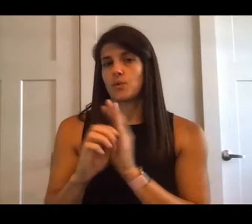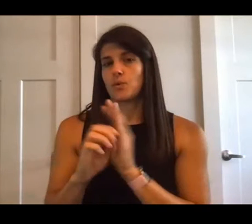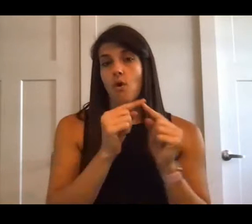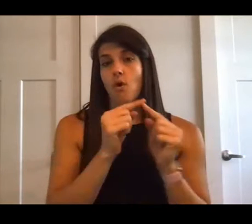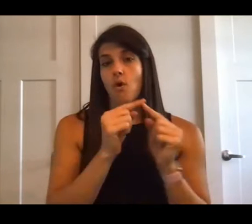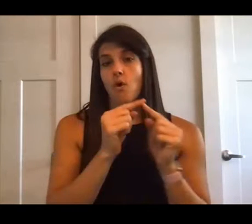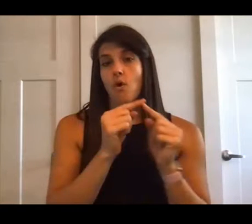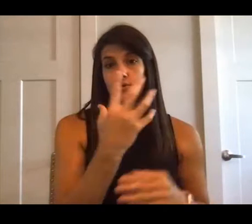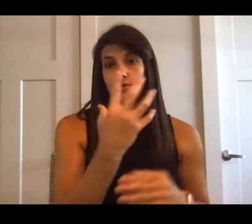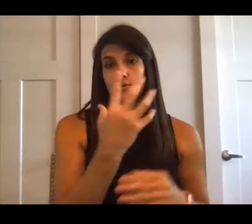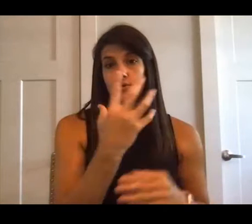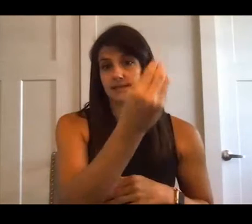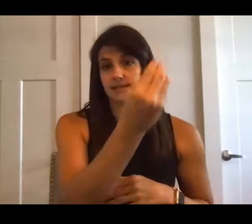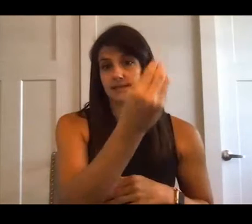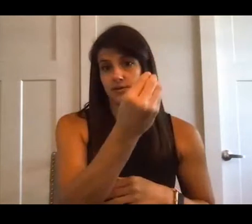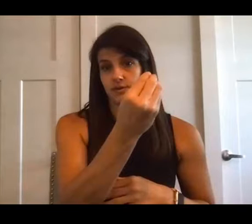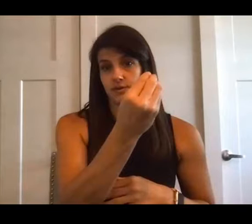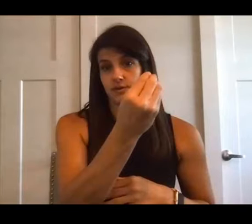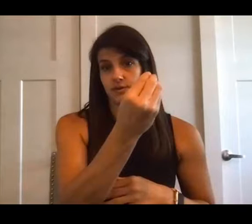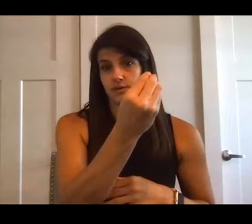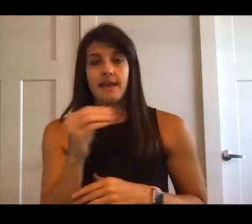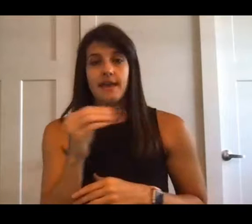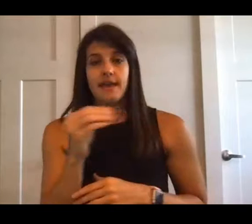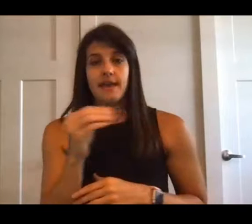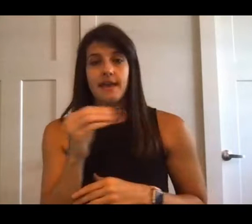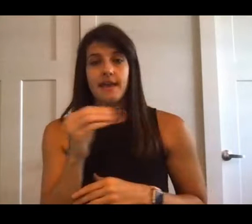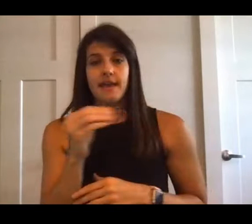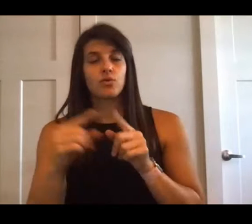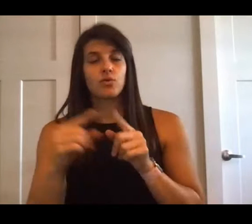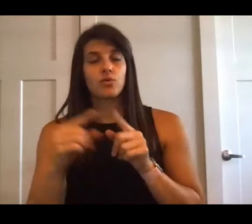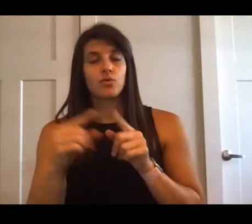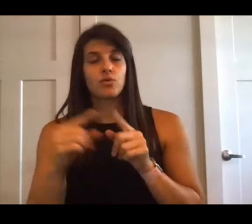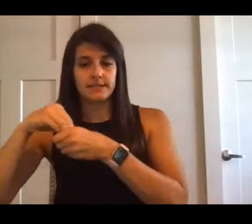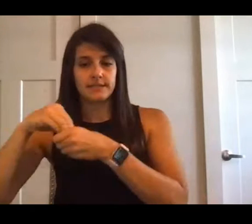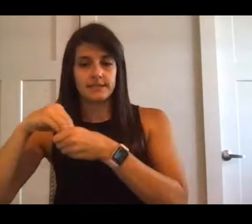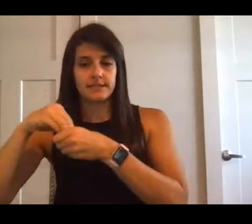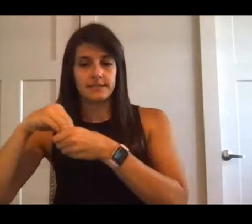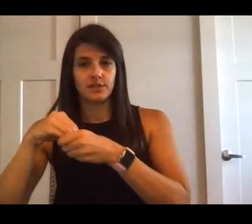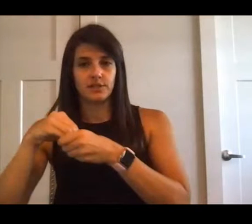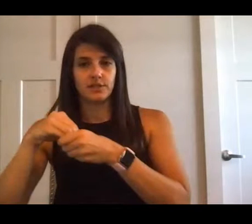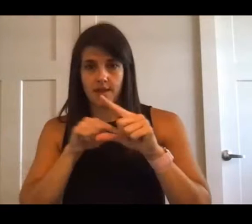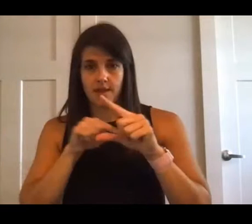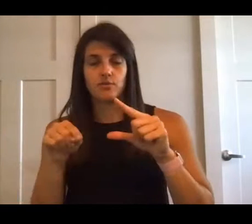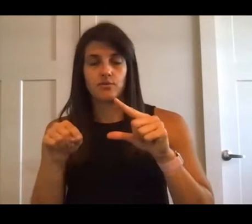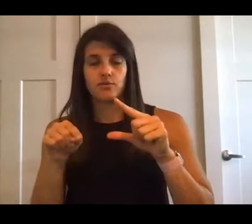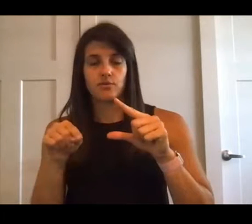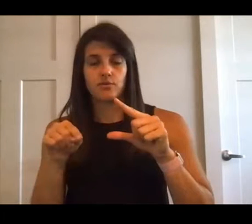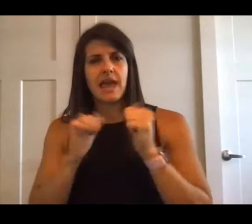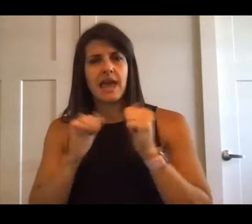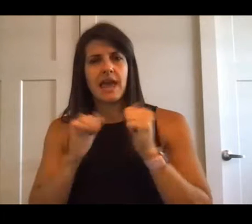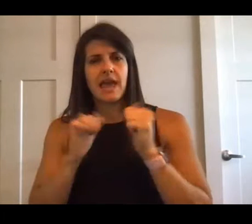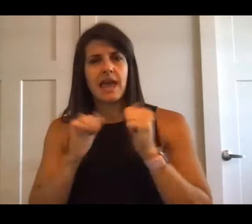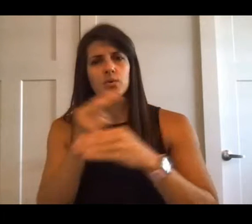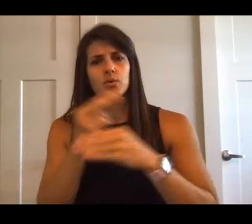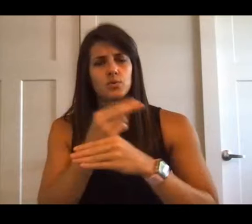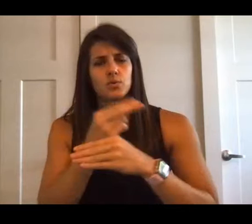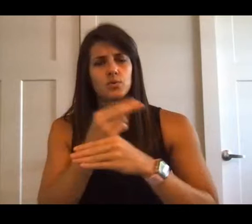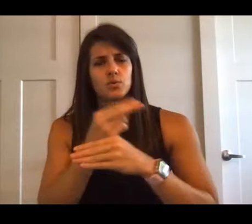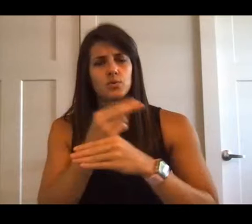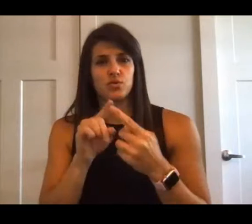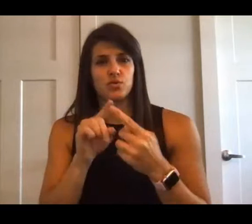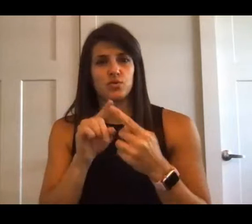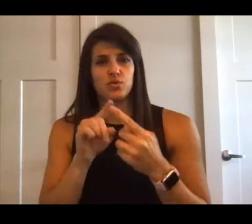exterior and alternate interior angles applied to this situation